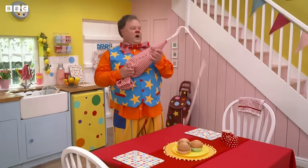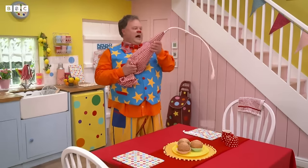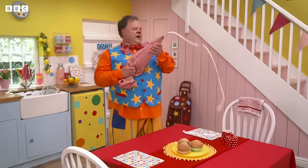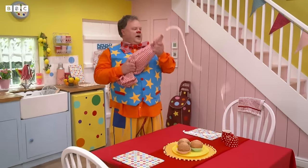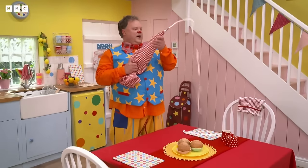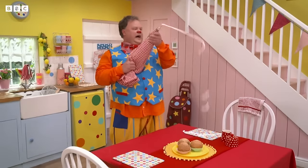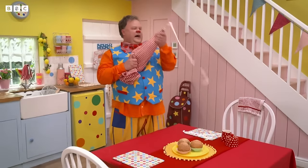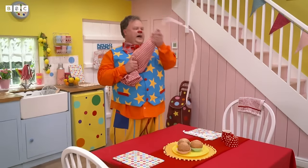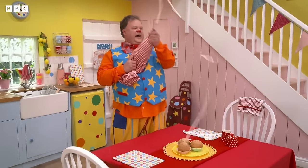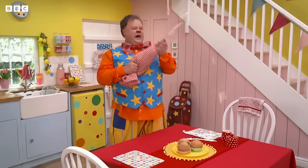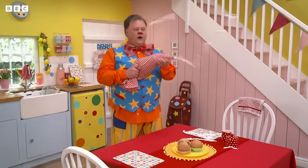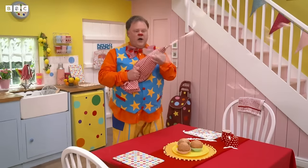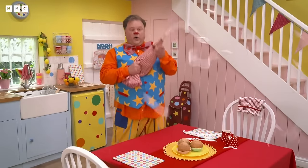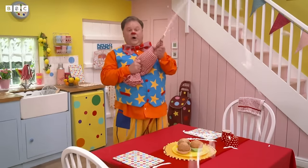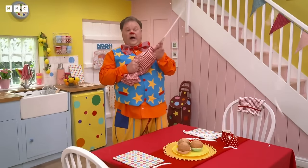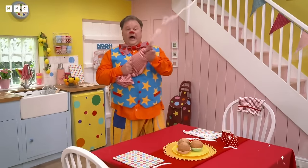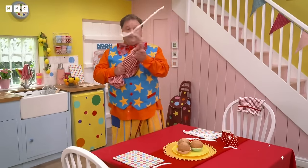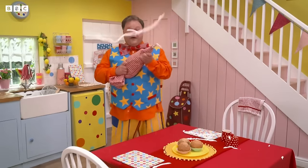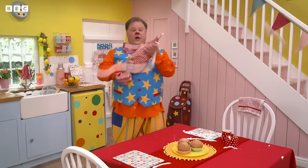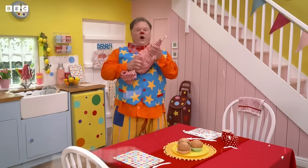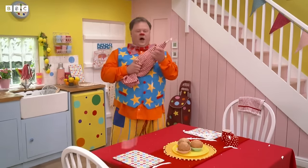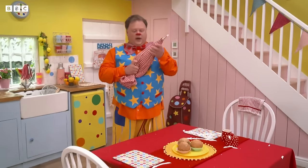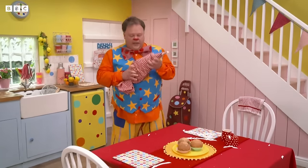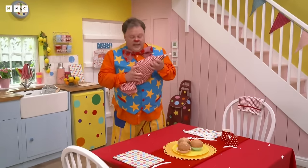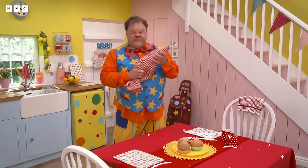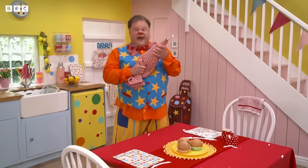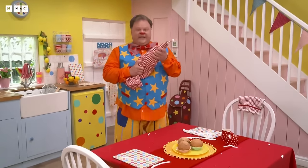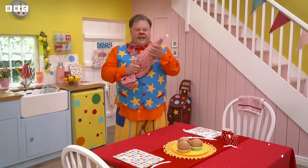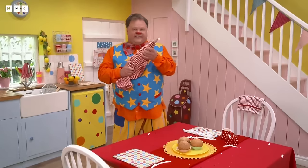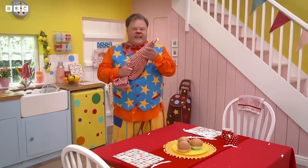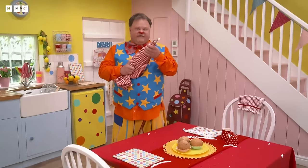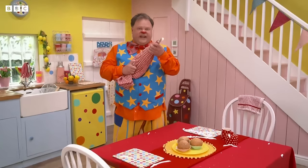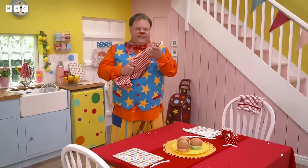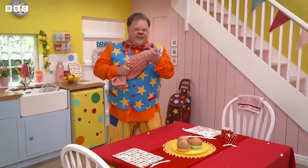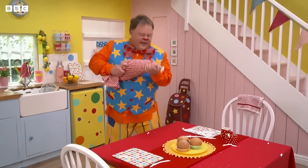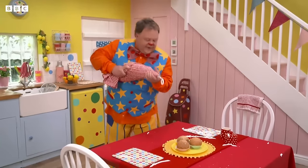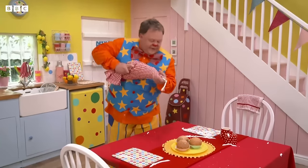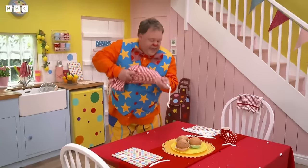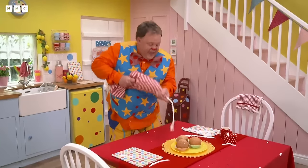Whoa! Whoa! Whoa! Oh. Right, let's give it another go.